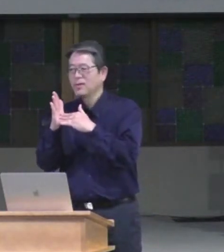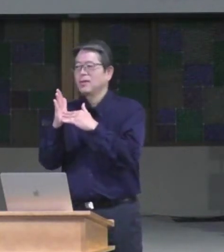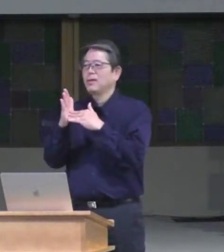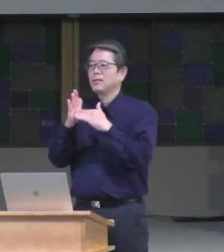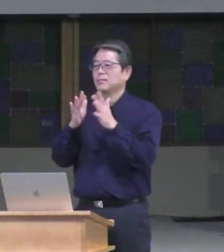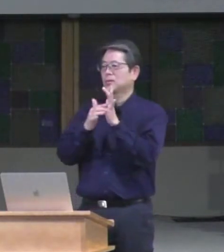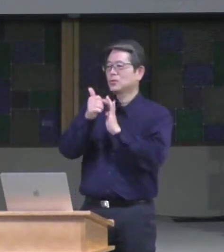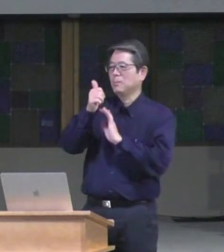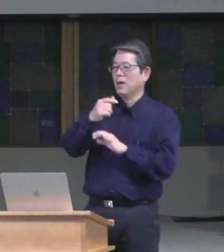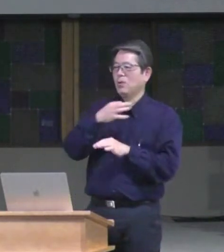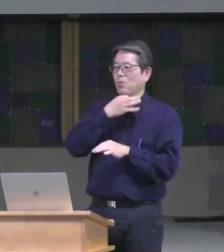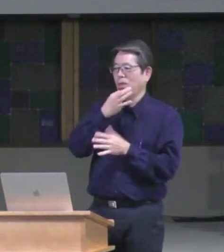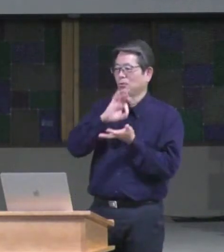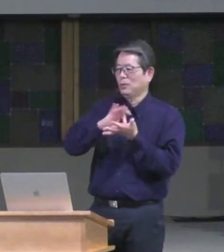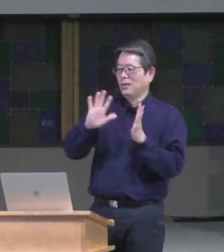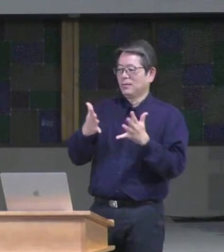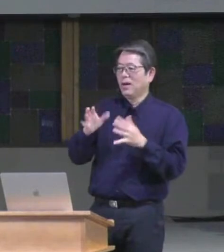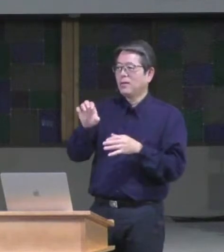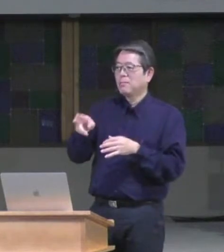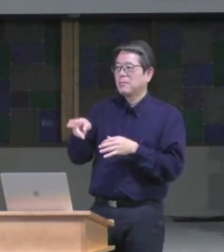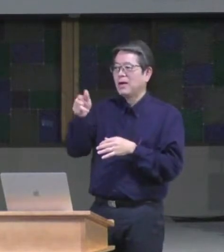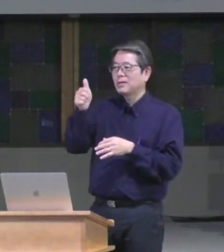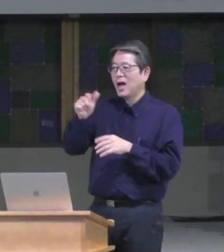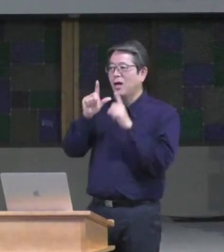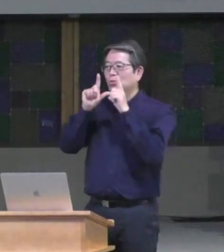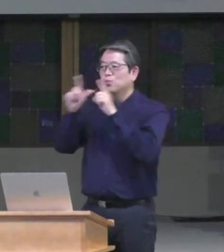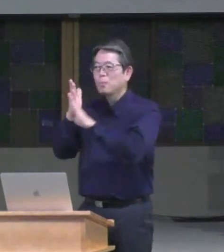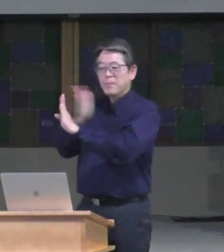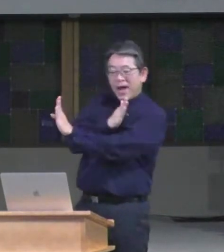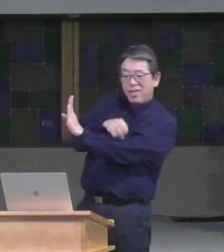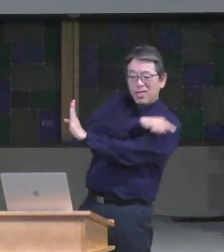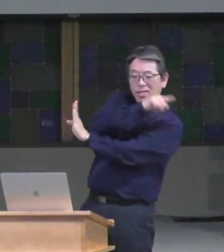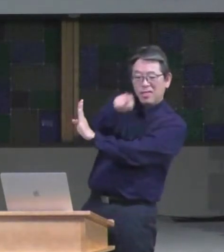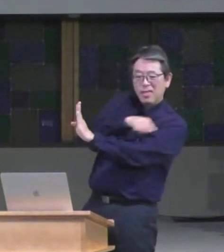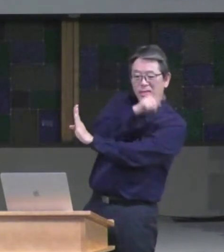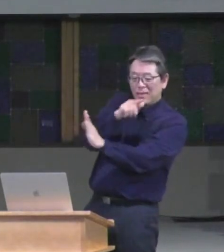So, to that point, Jesus had not used his voice.